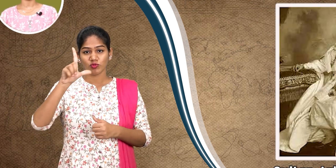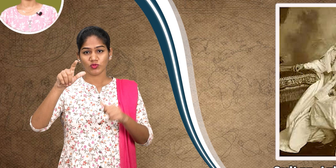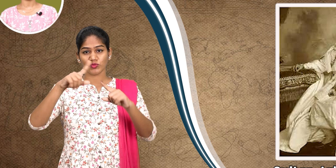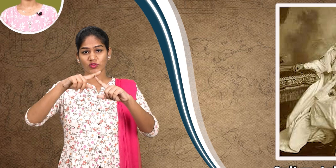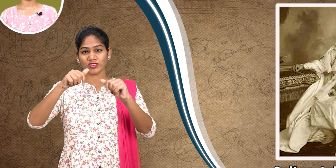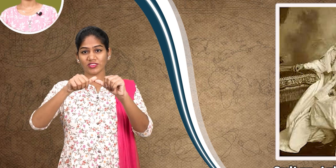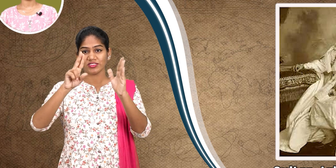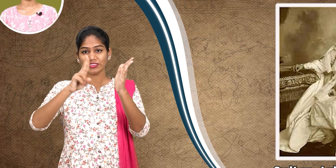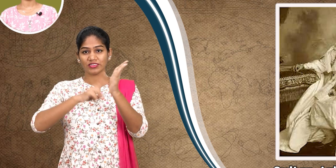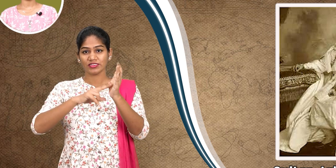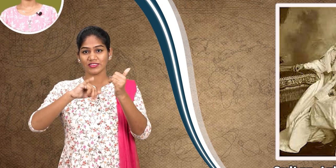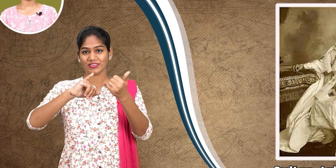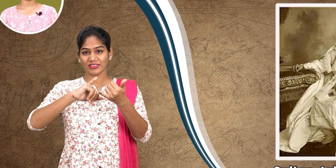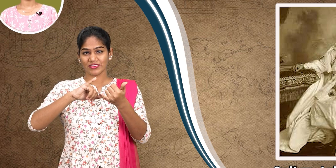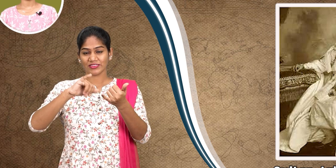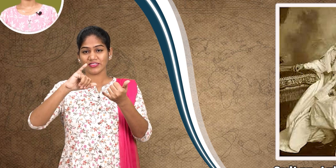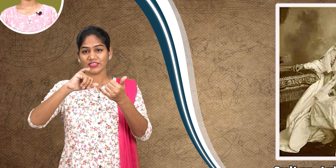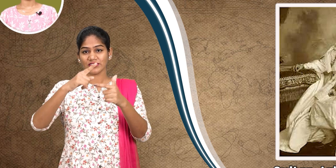Begum.